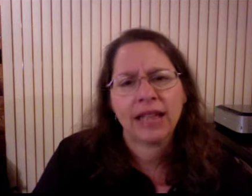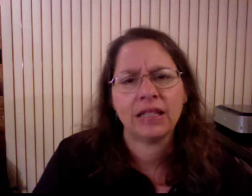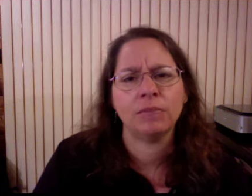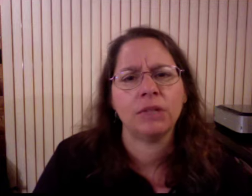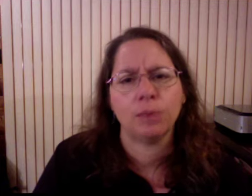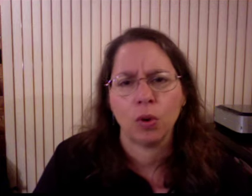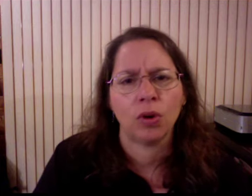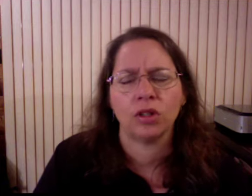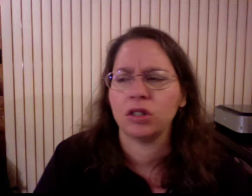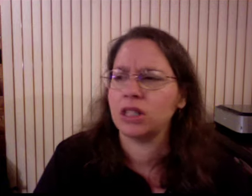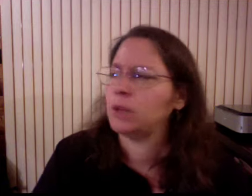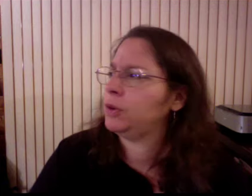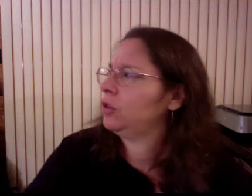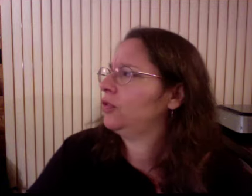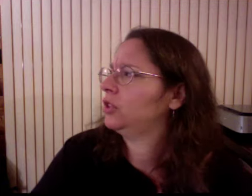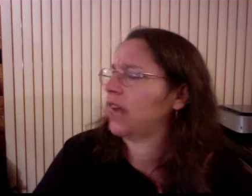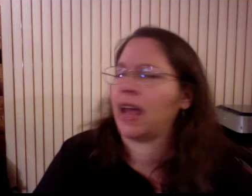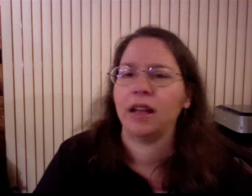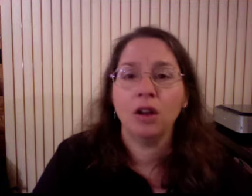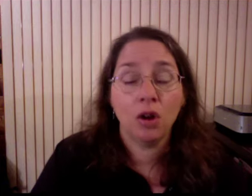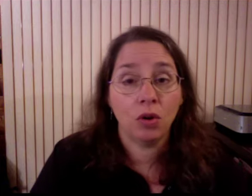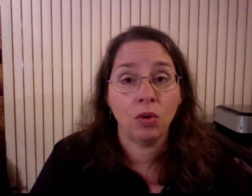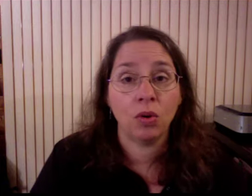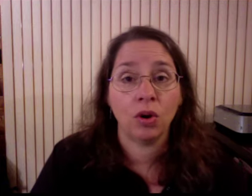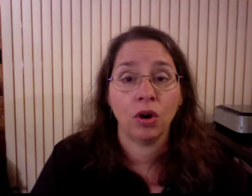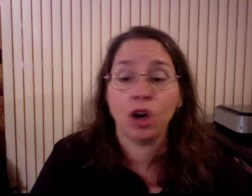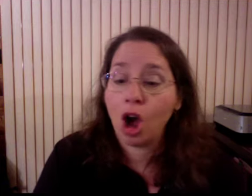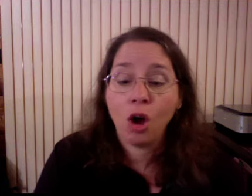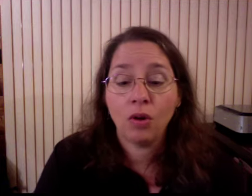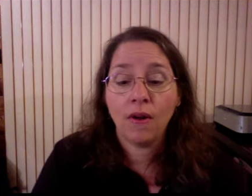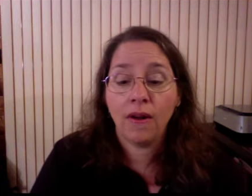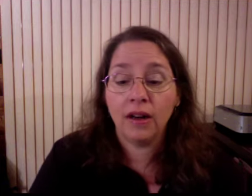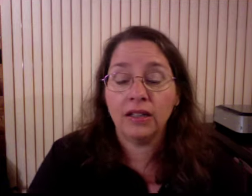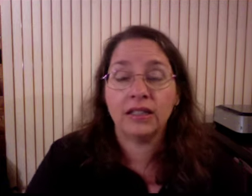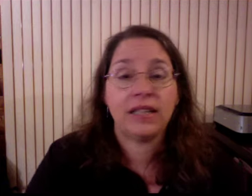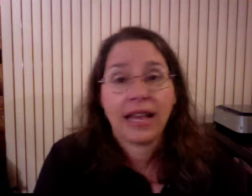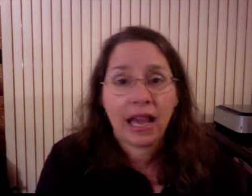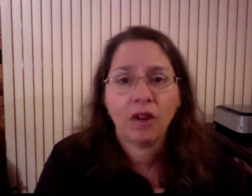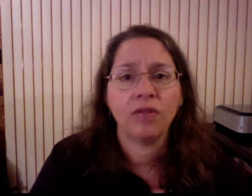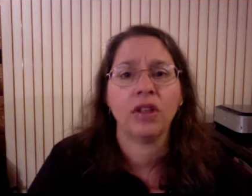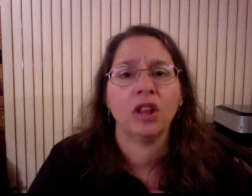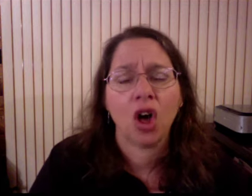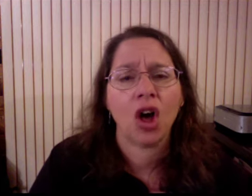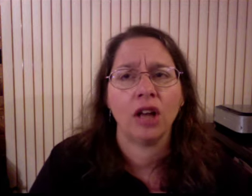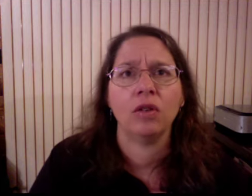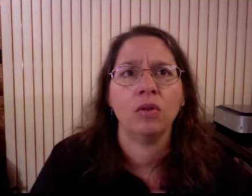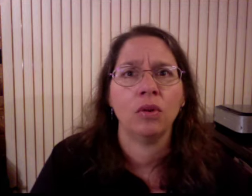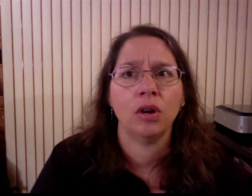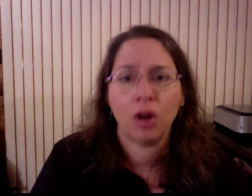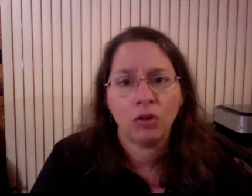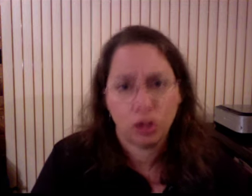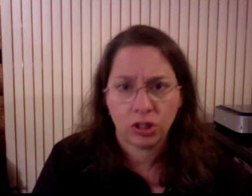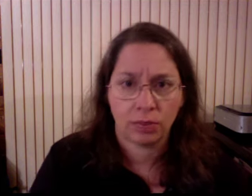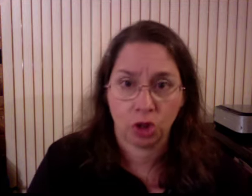some sports, it's a beautiful day, or go take care of the lawn, or go do some